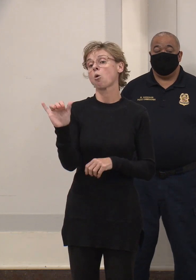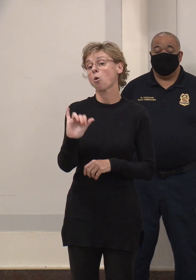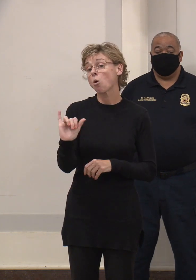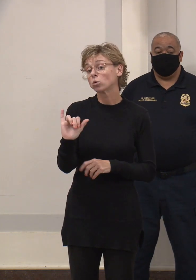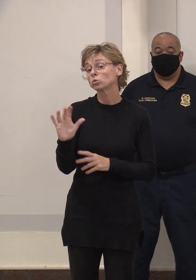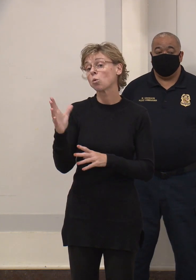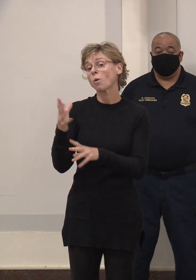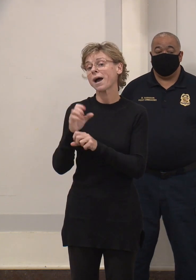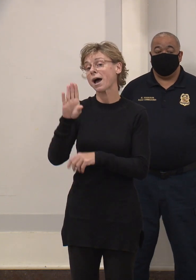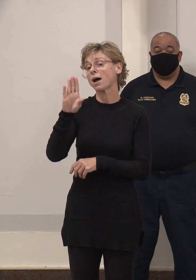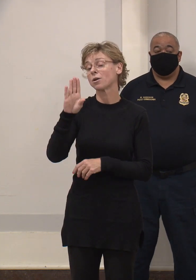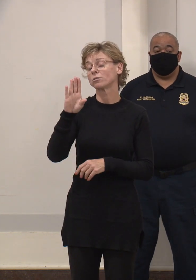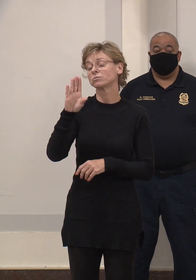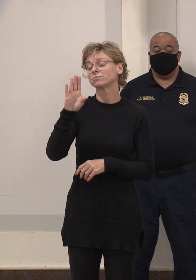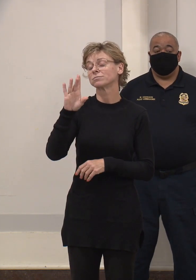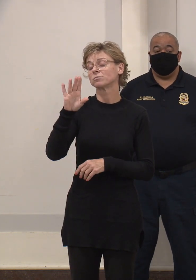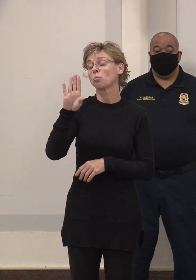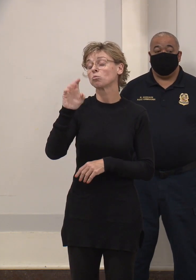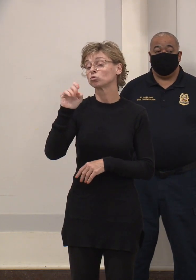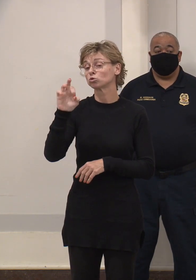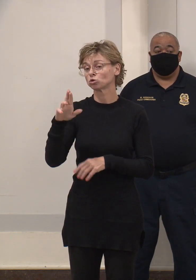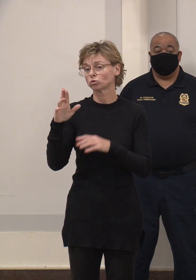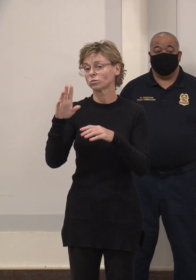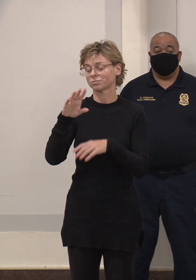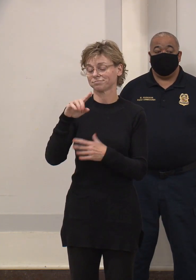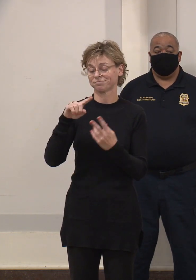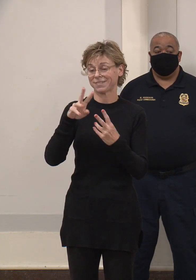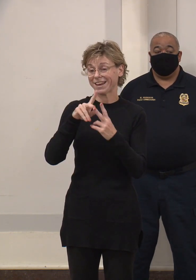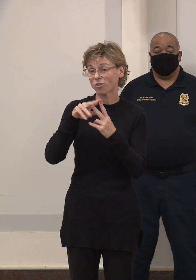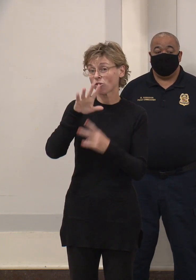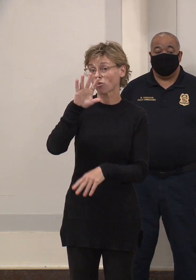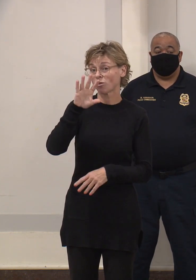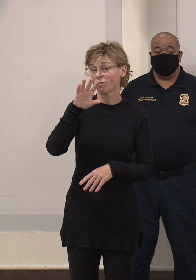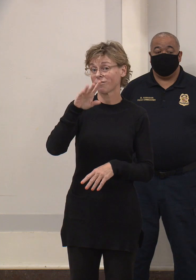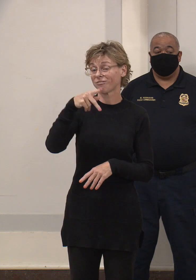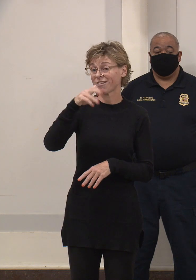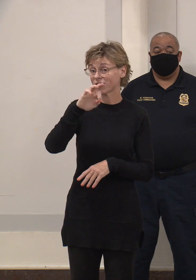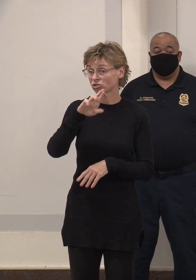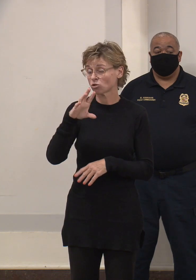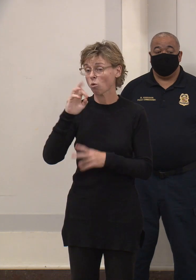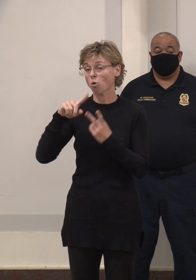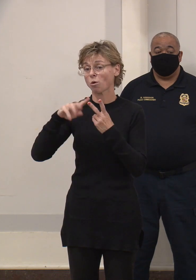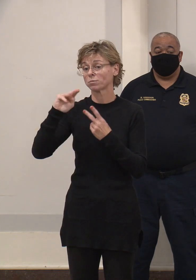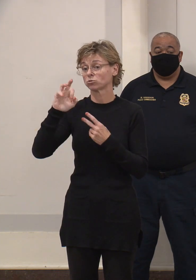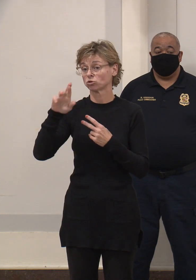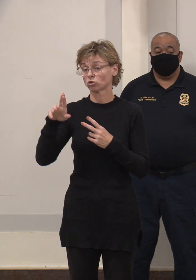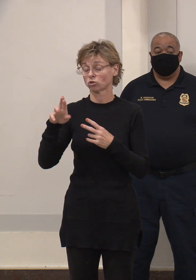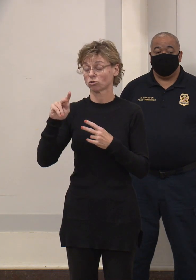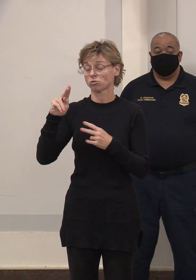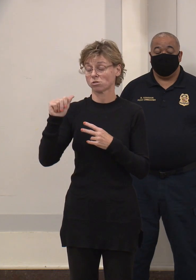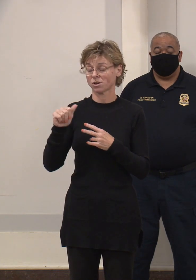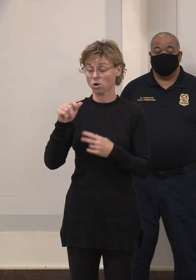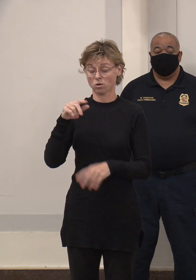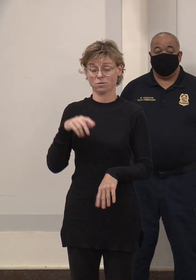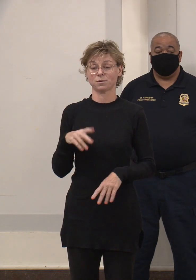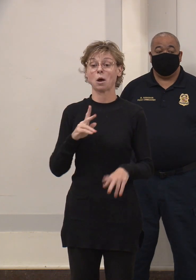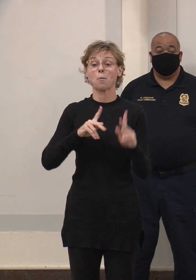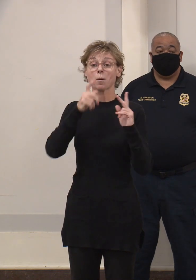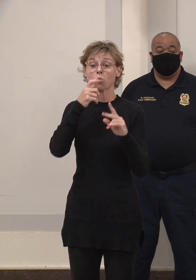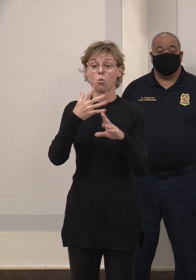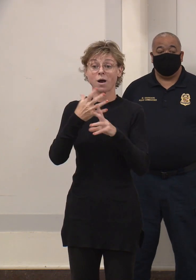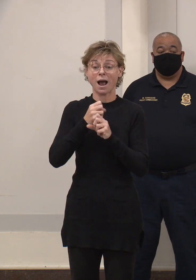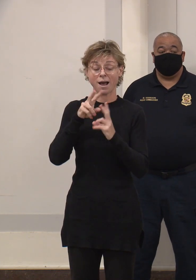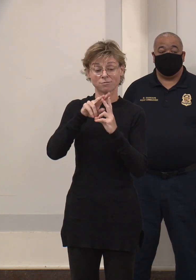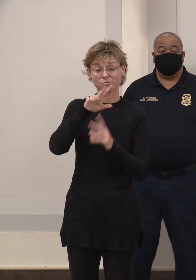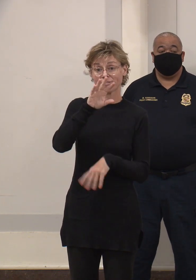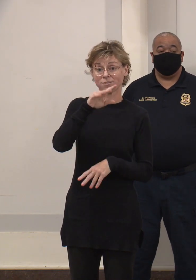as their booster dose. Anyone who was initially vaccinated with the 2-dose series of Moderna or Pfizer should receive a Moderna